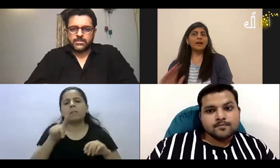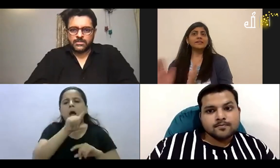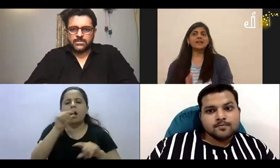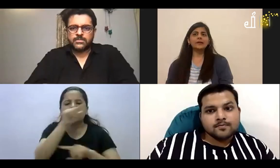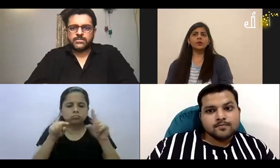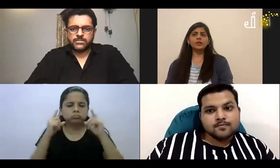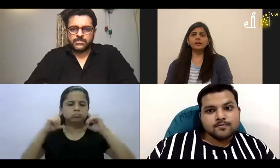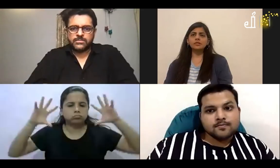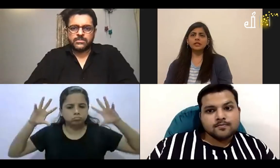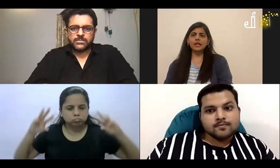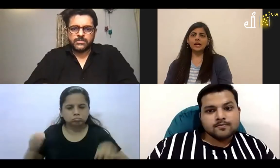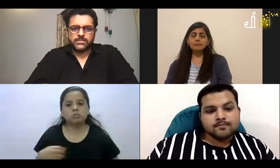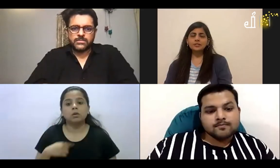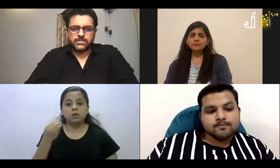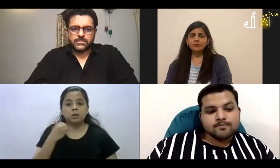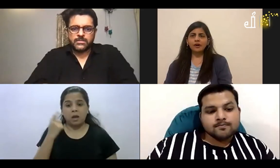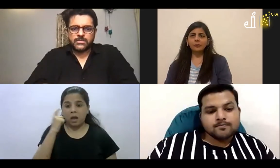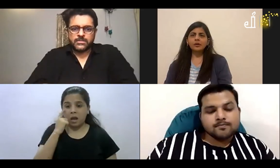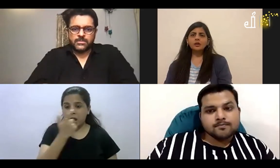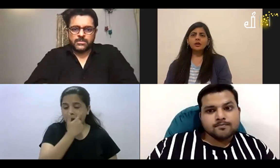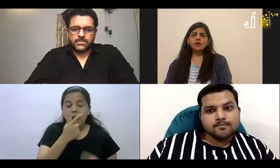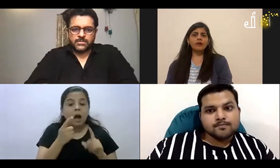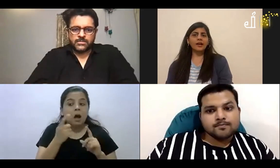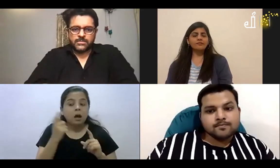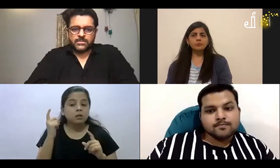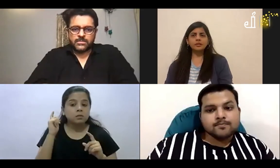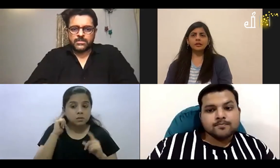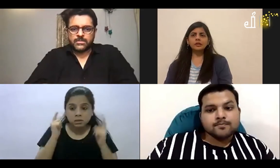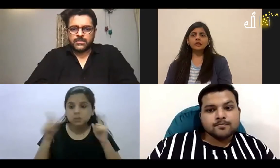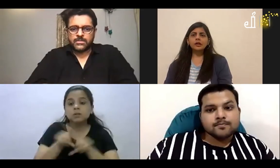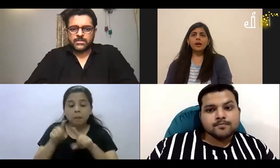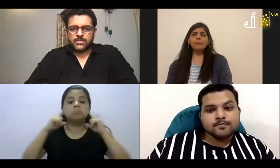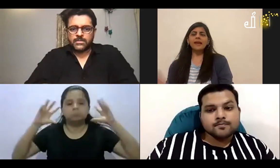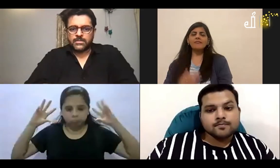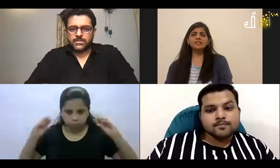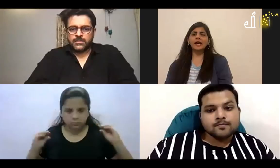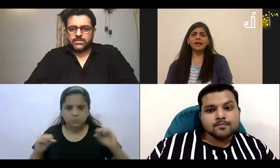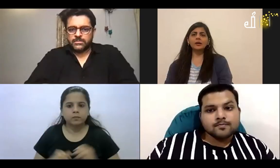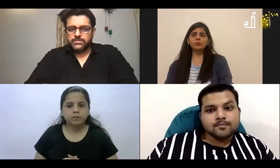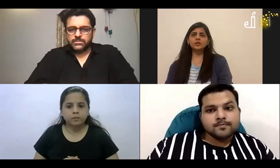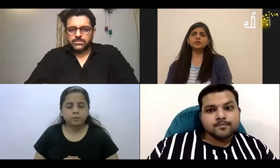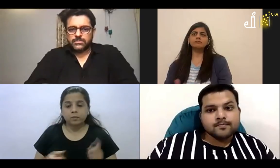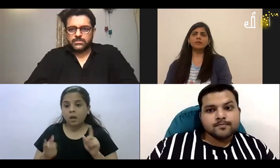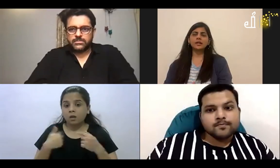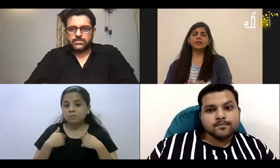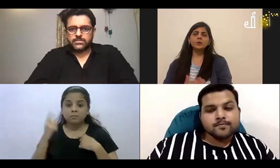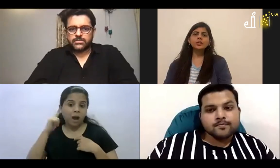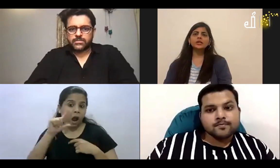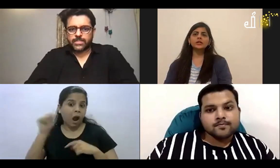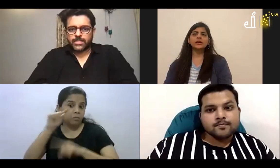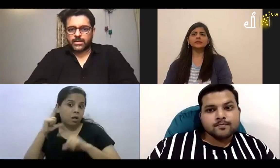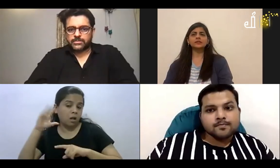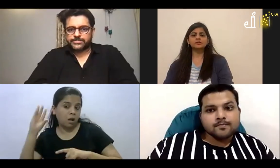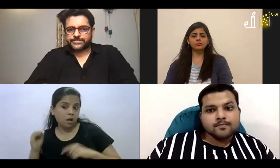My right side was completely 100% profound right from the beginning. My left side was like a good